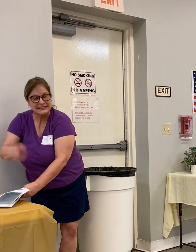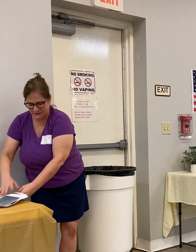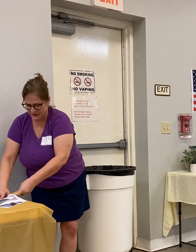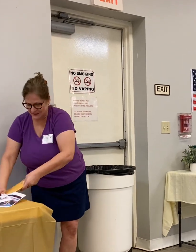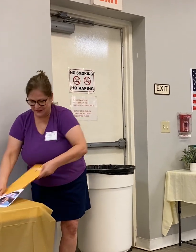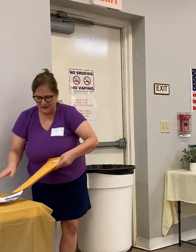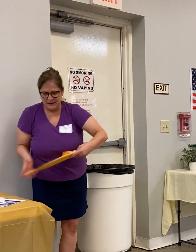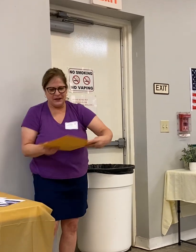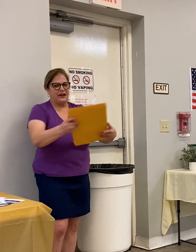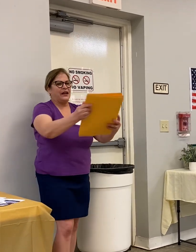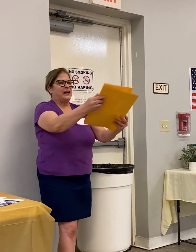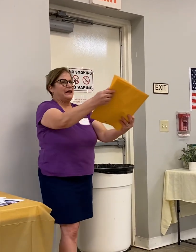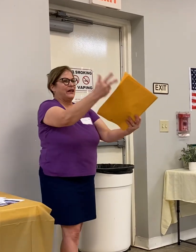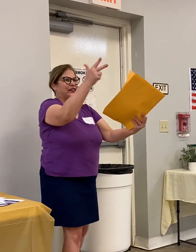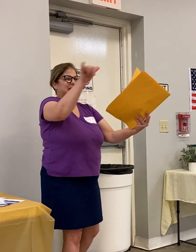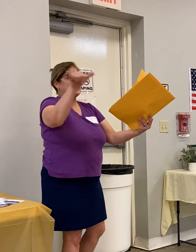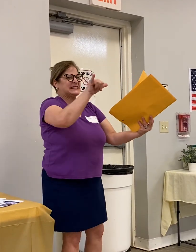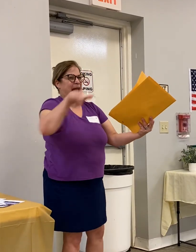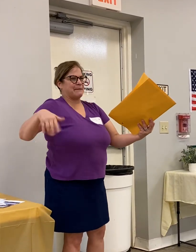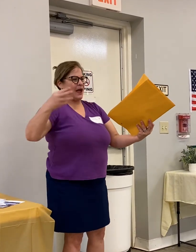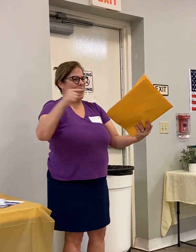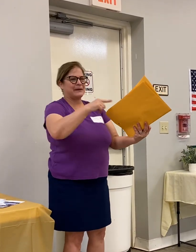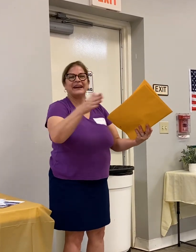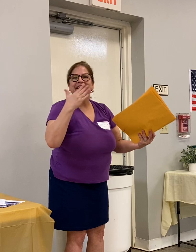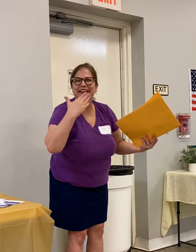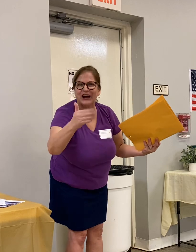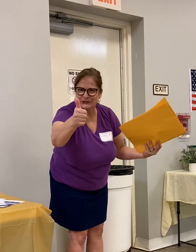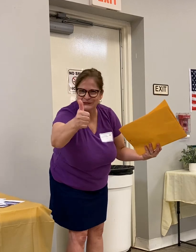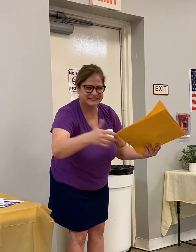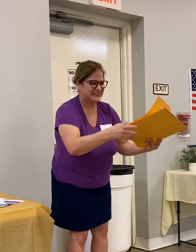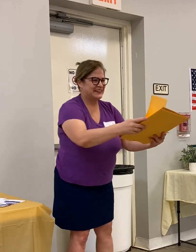did. But these are they're the same thing as these.